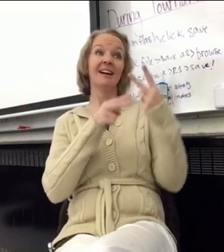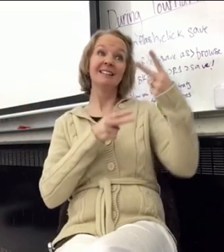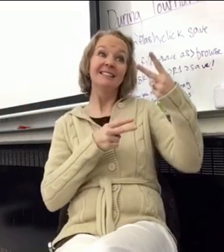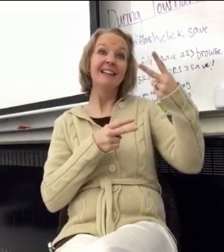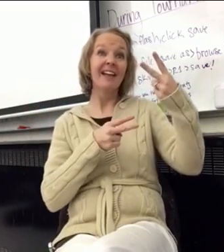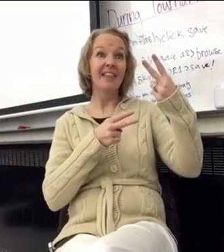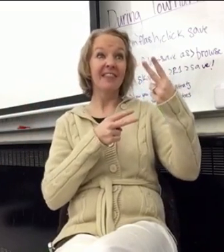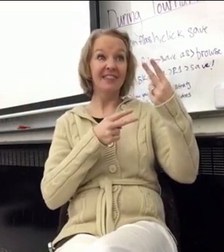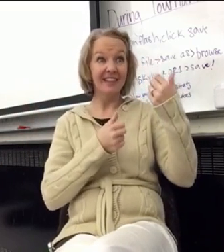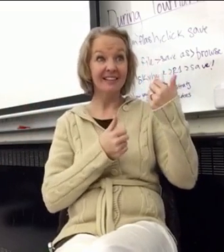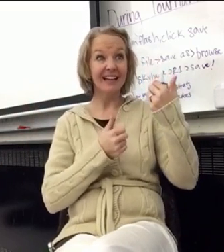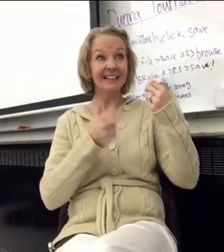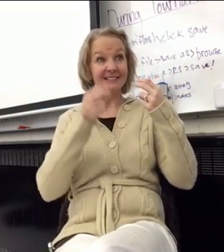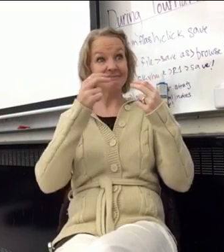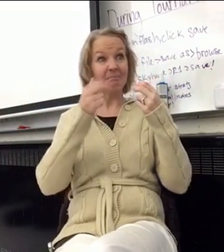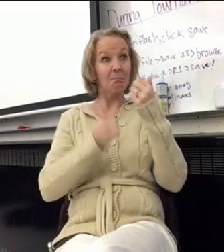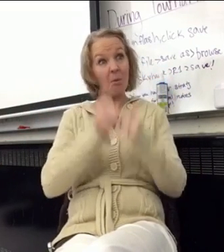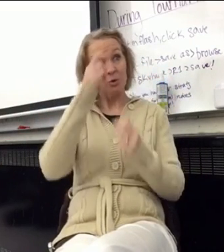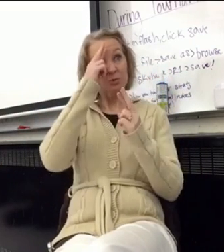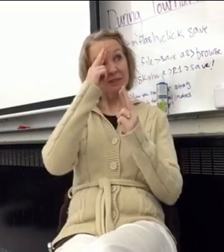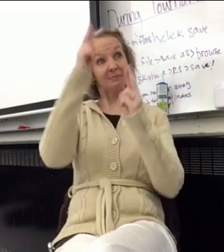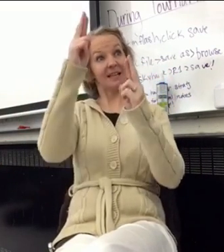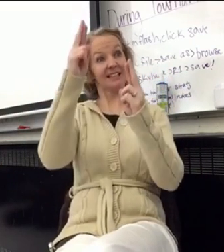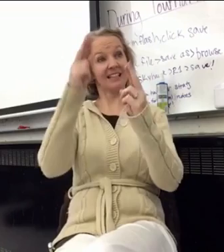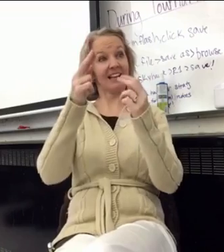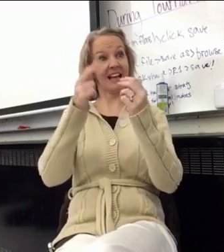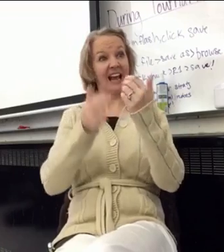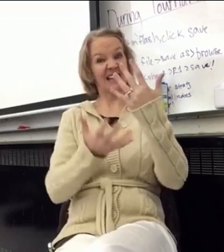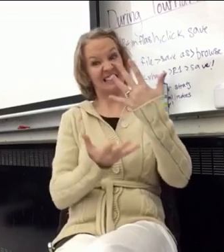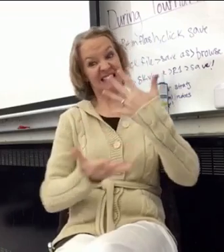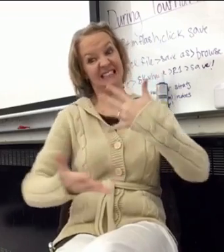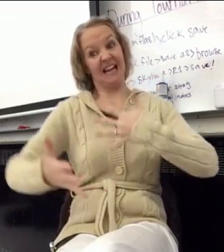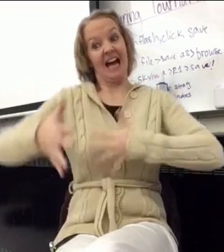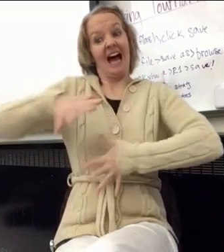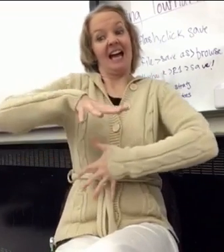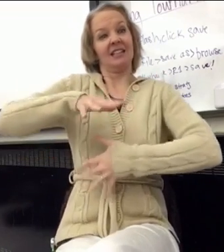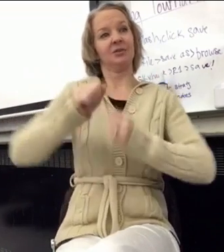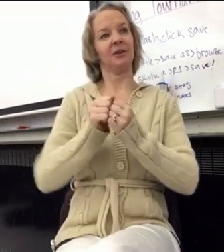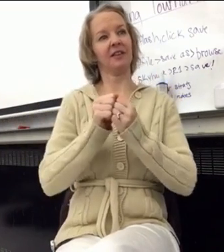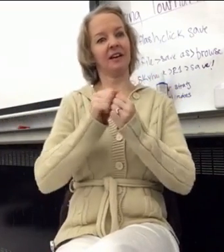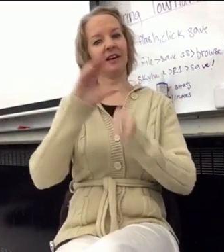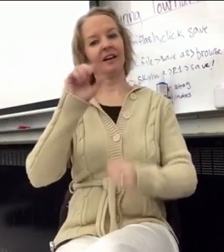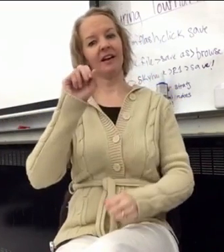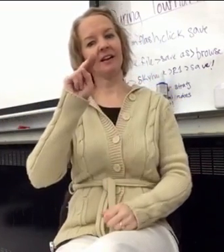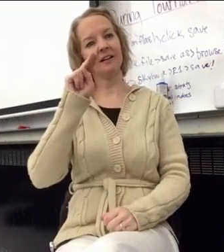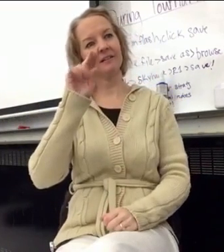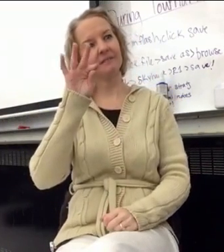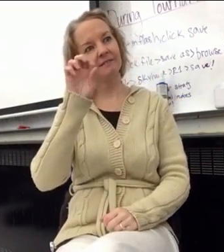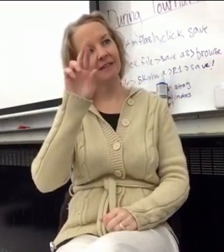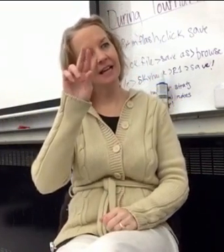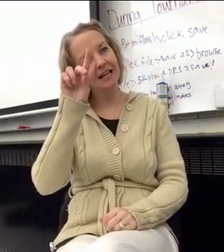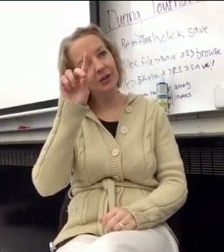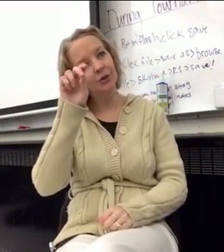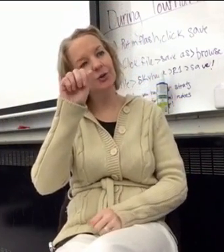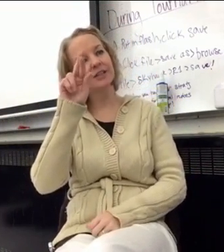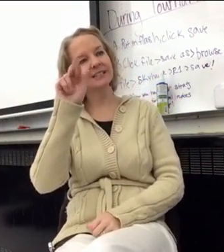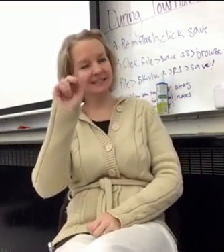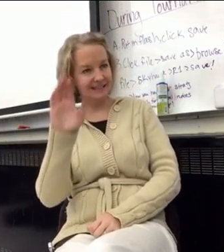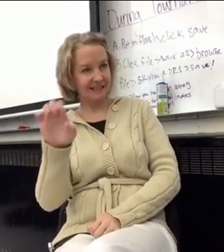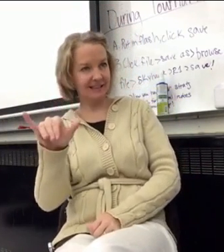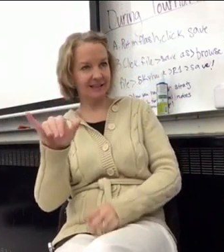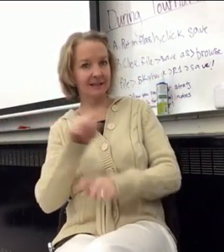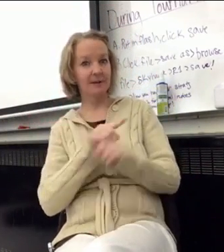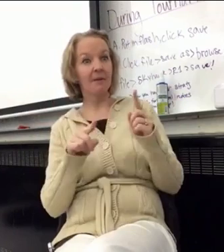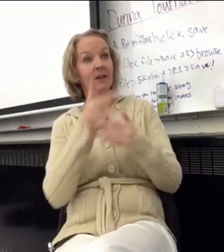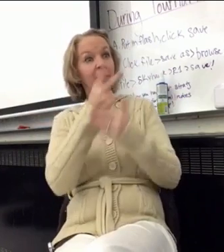the highest respected and ranking officials in the Confederacy. Now, both of them are going to both of them